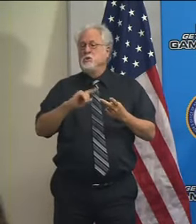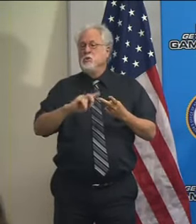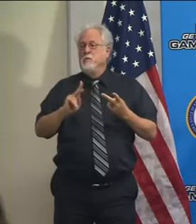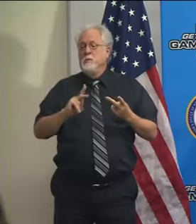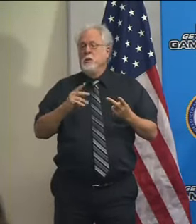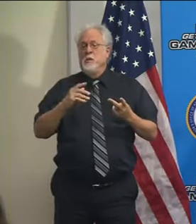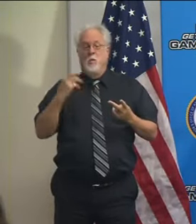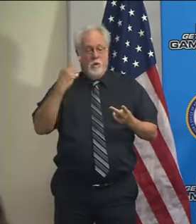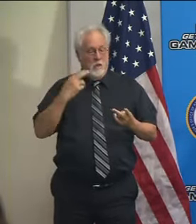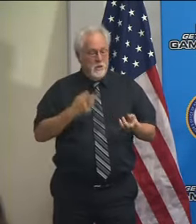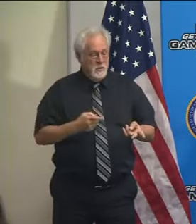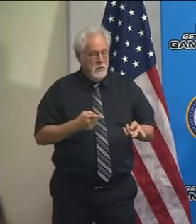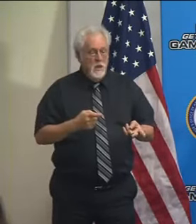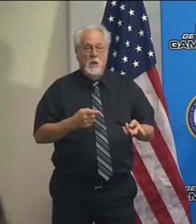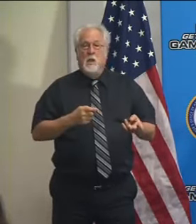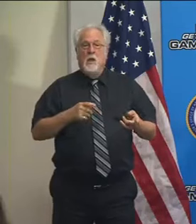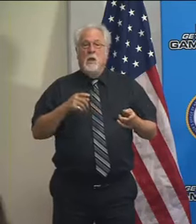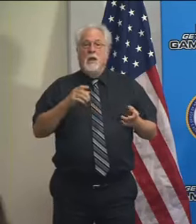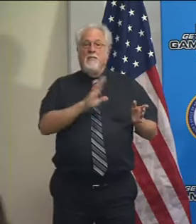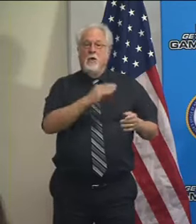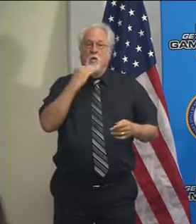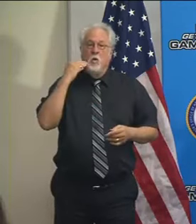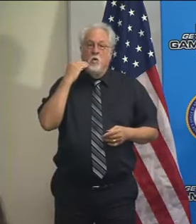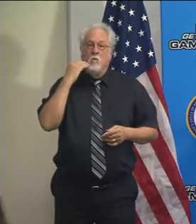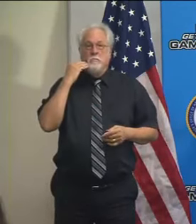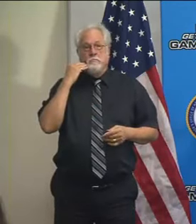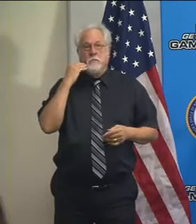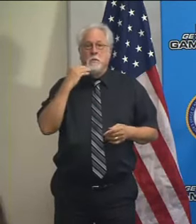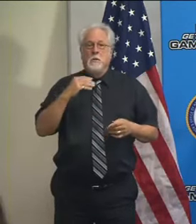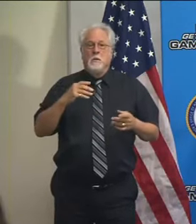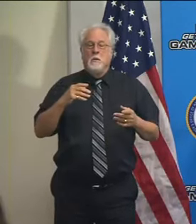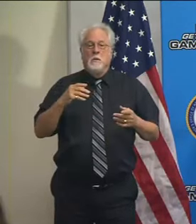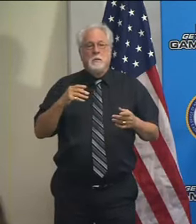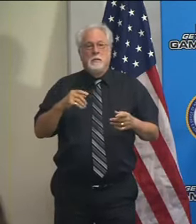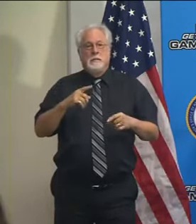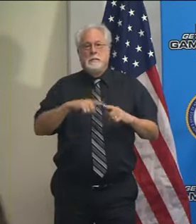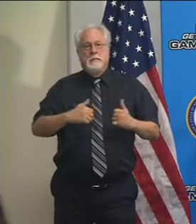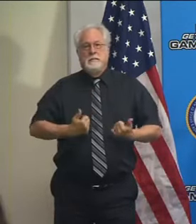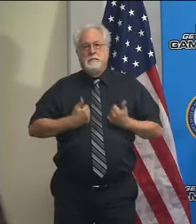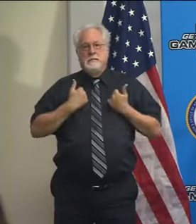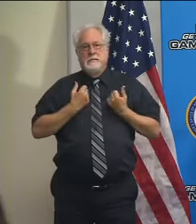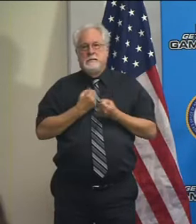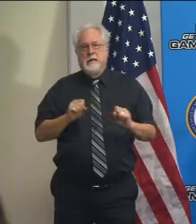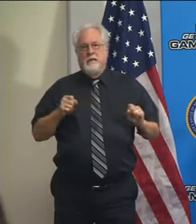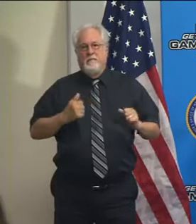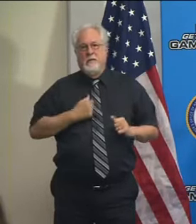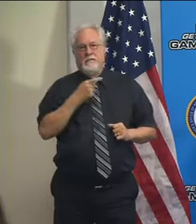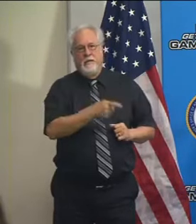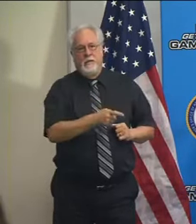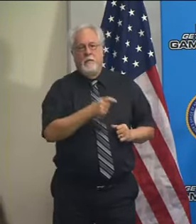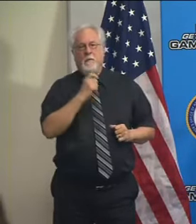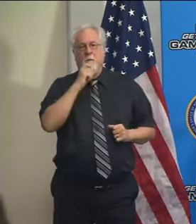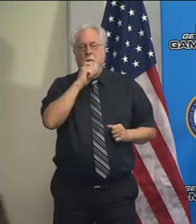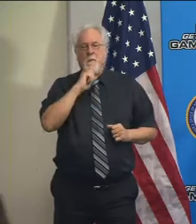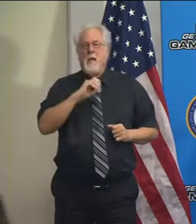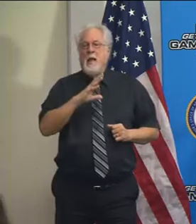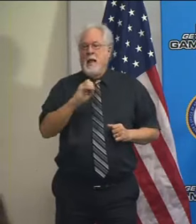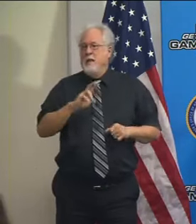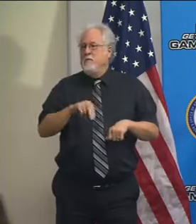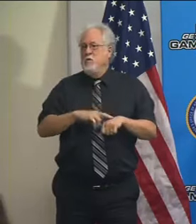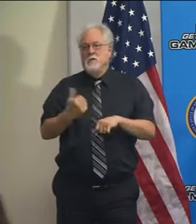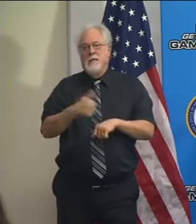individuals realizing that the condition of their home is such that it's just not safe, habitable, and secure. And of